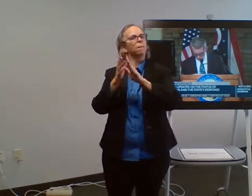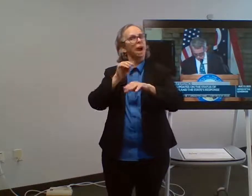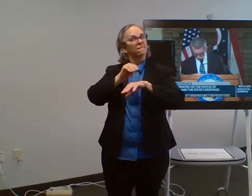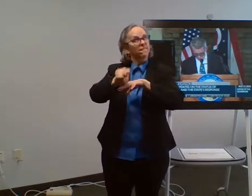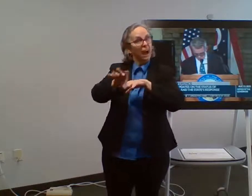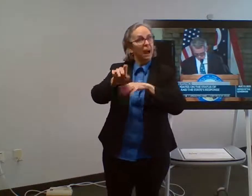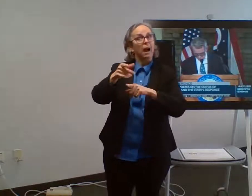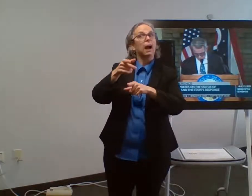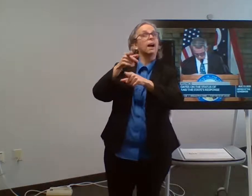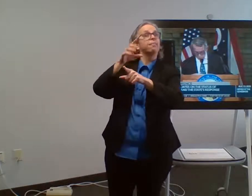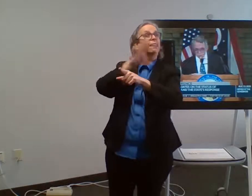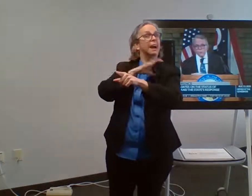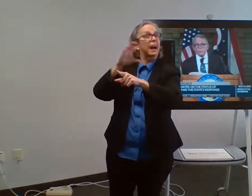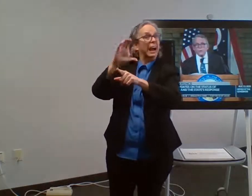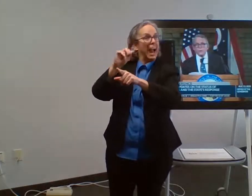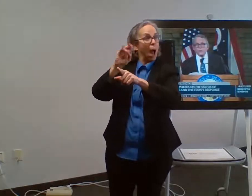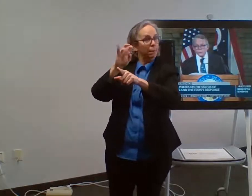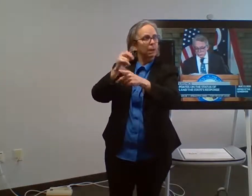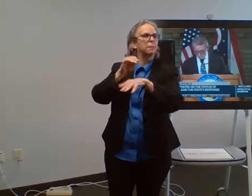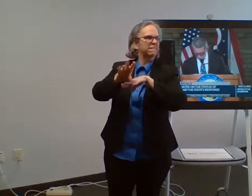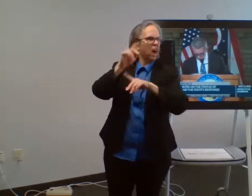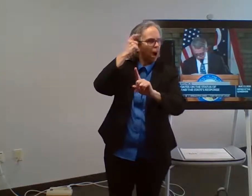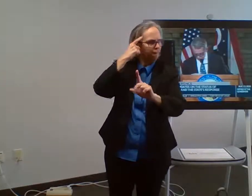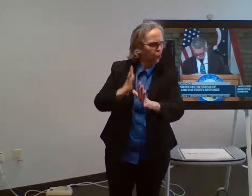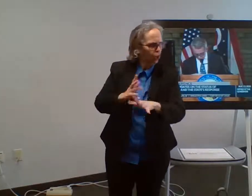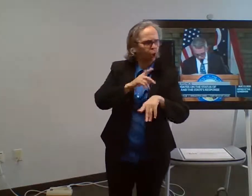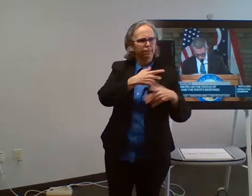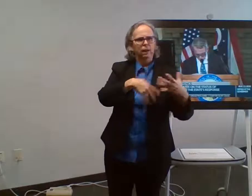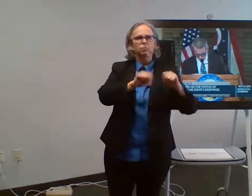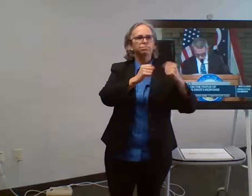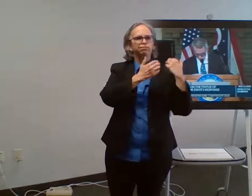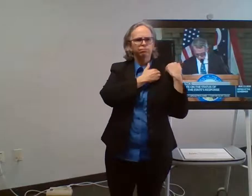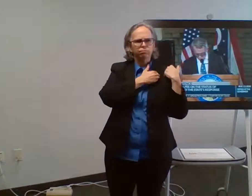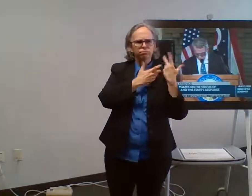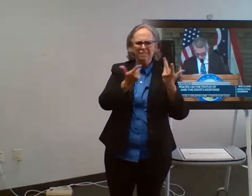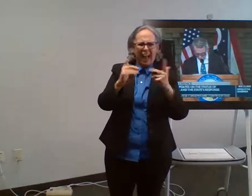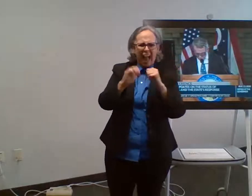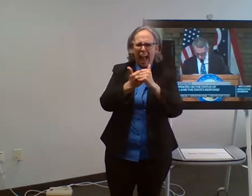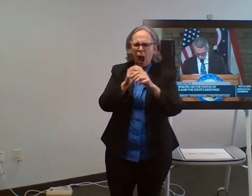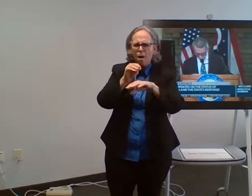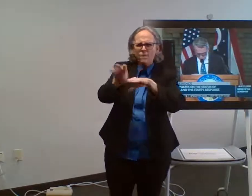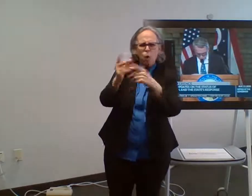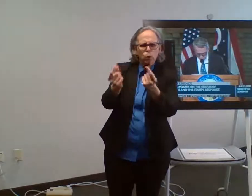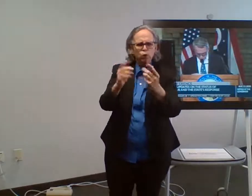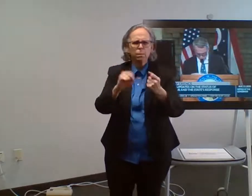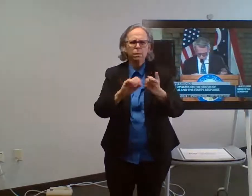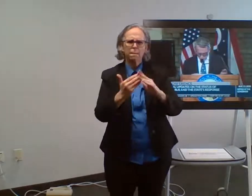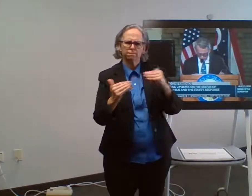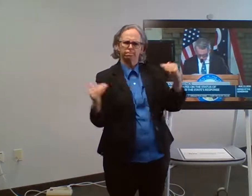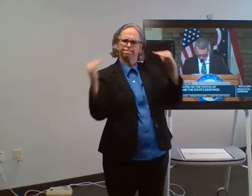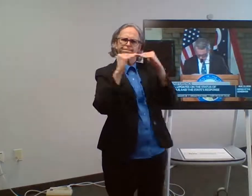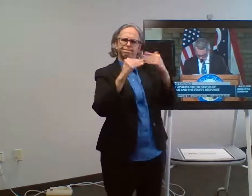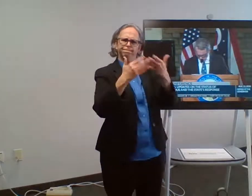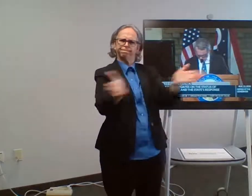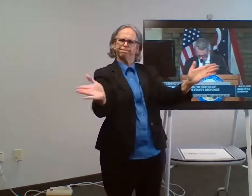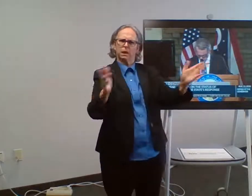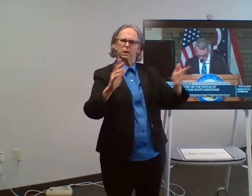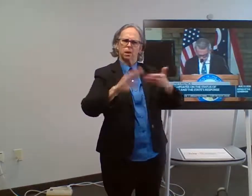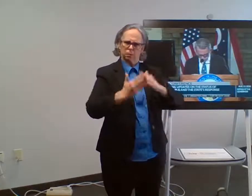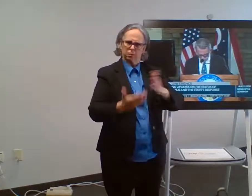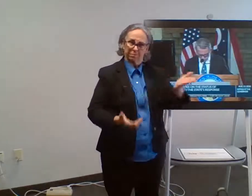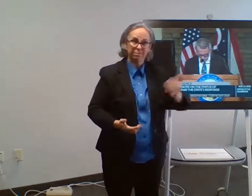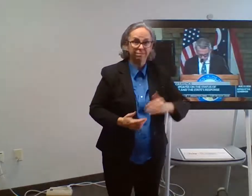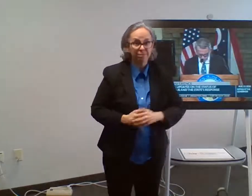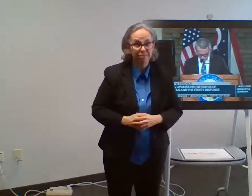that we need to do to make this a more just society. This is a permanent, ongoing group to help guide us as we address the underlying conditions and root